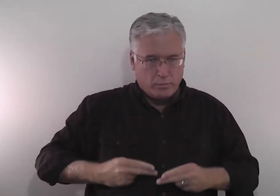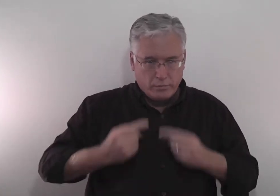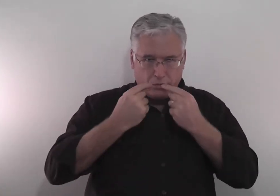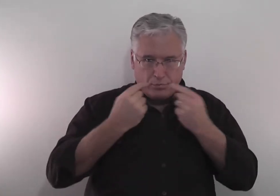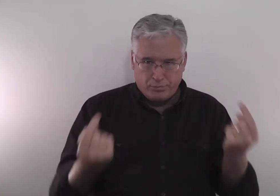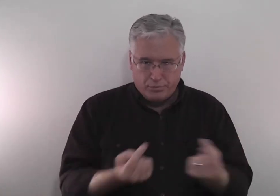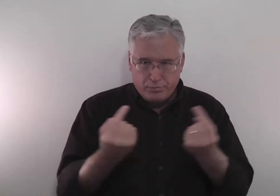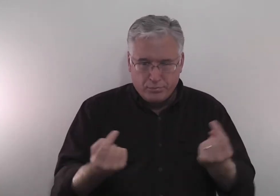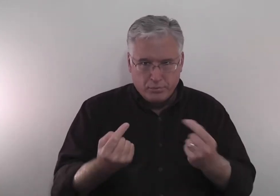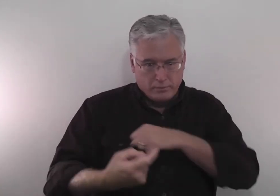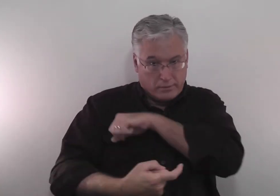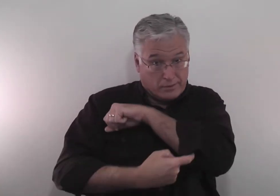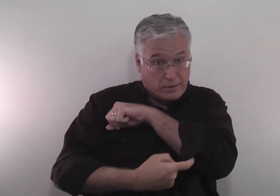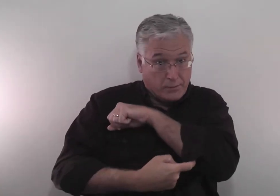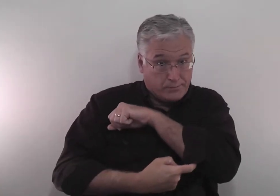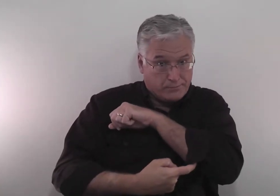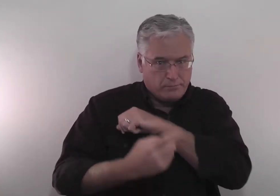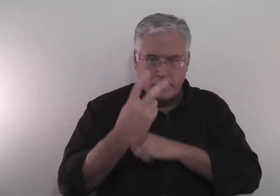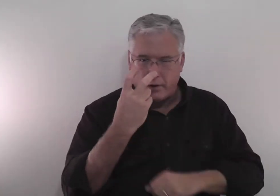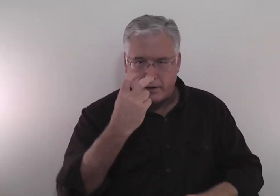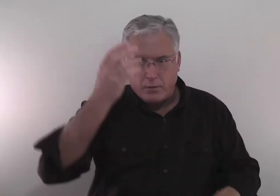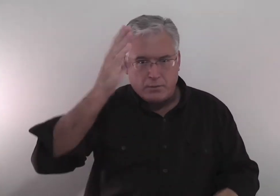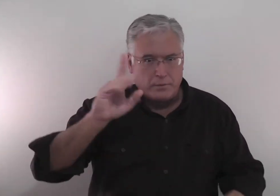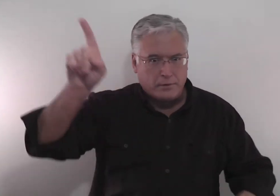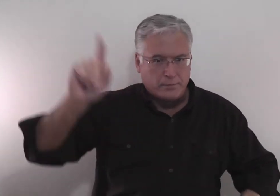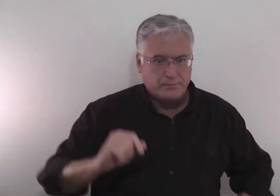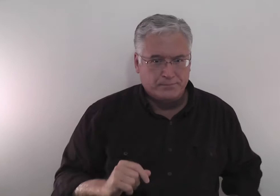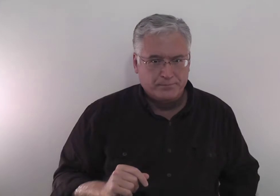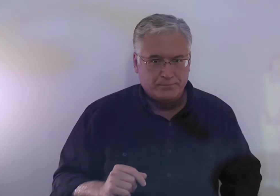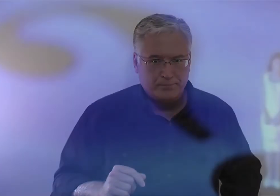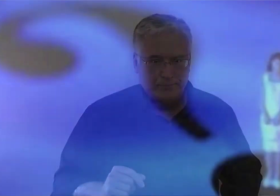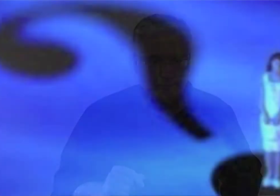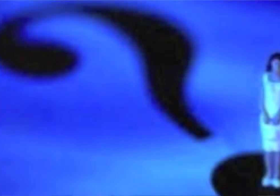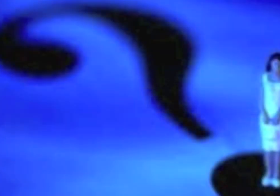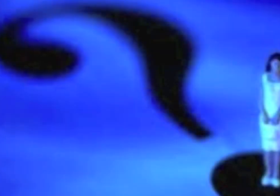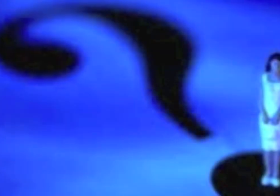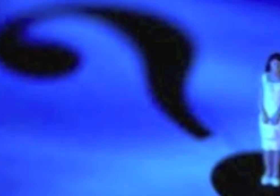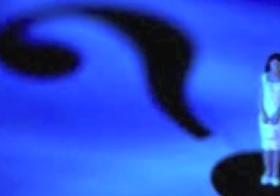us. It's because in our human sin we face temptation to doubt him.